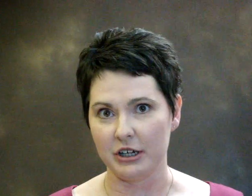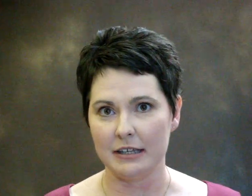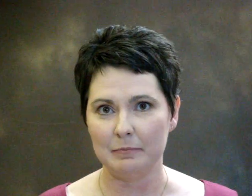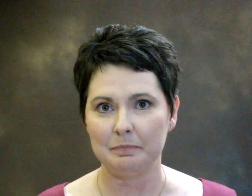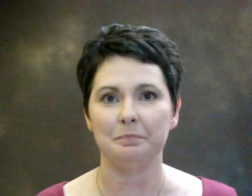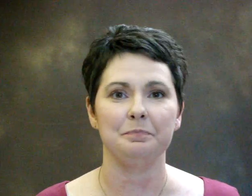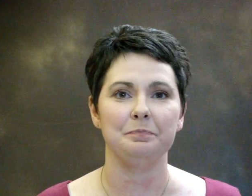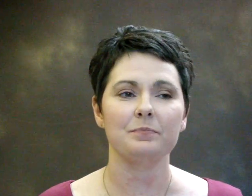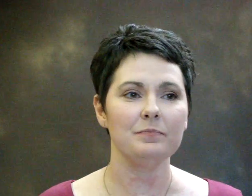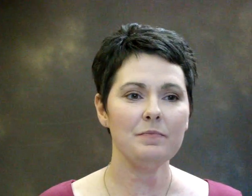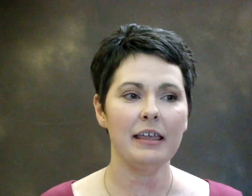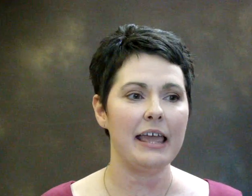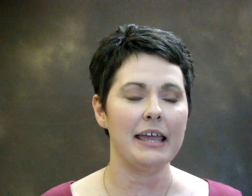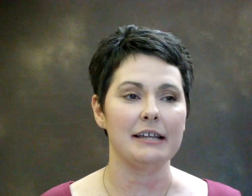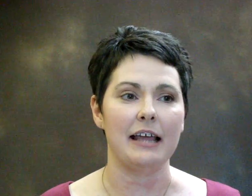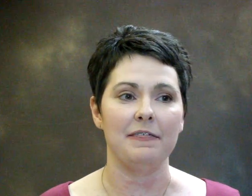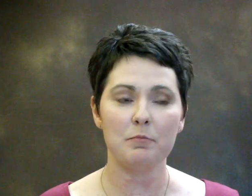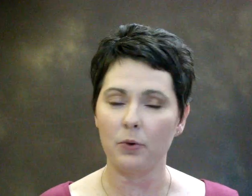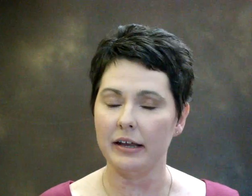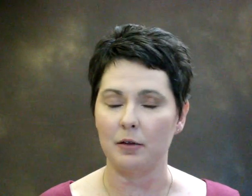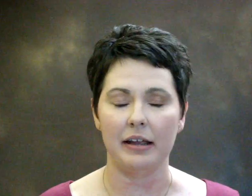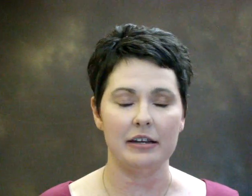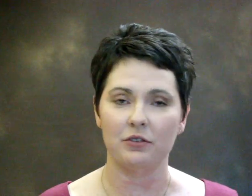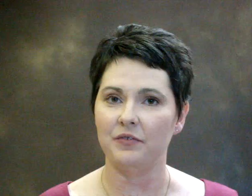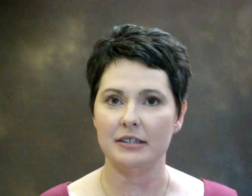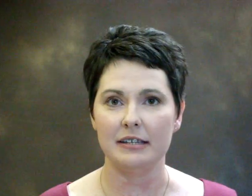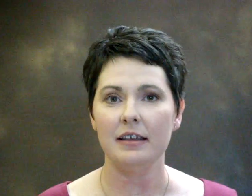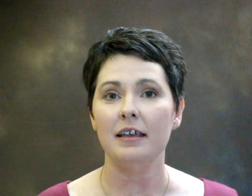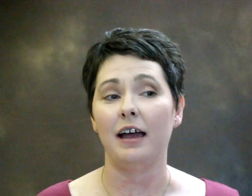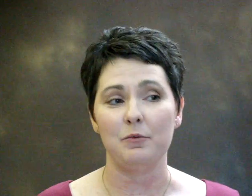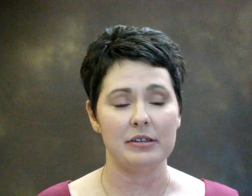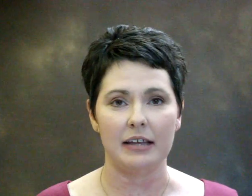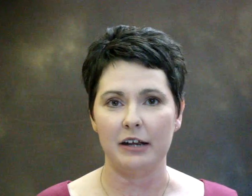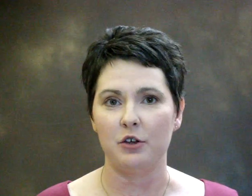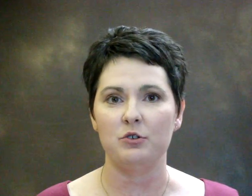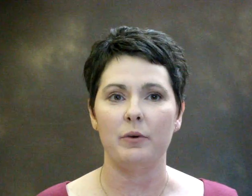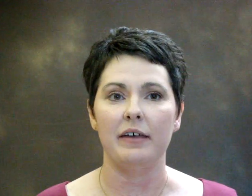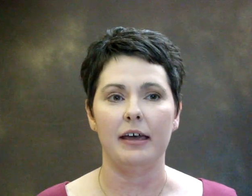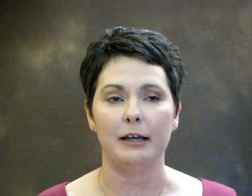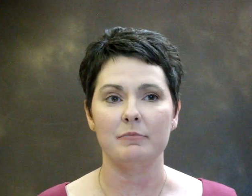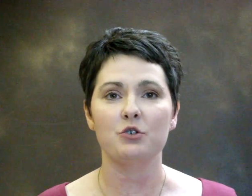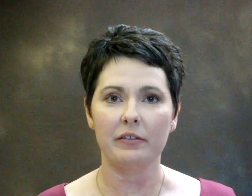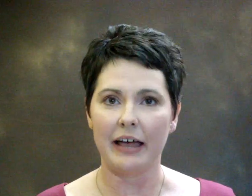neurologist. And at that point, on my initial visit, I was diagnosed with